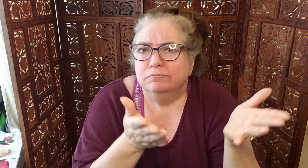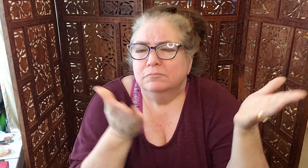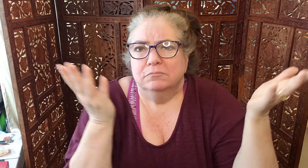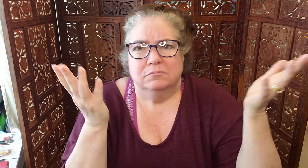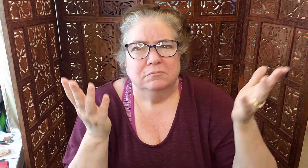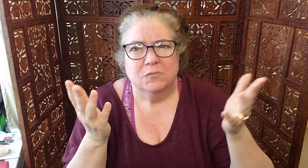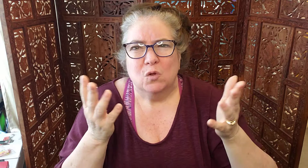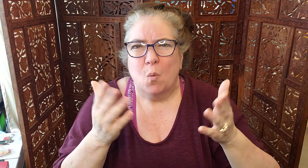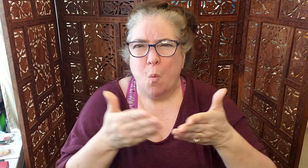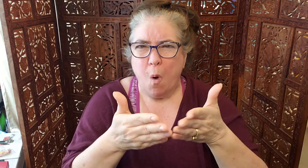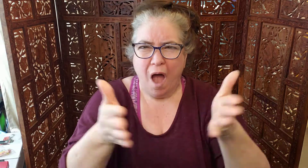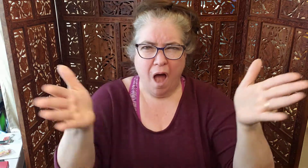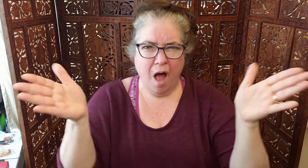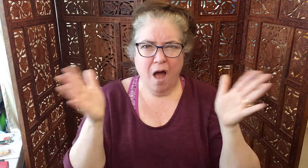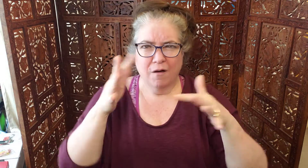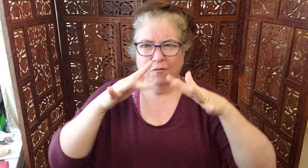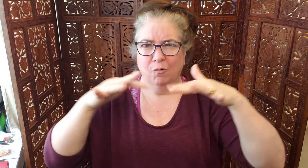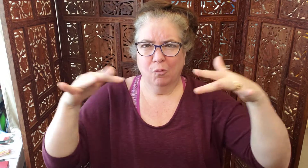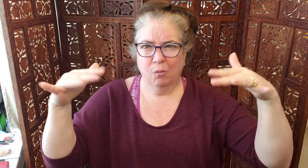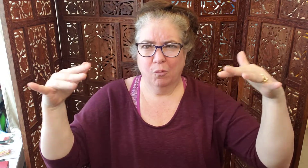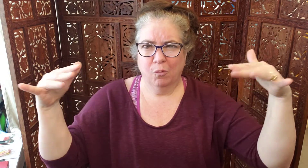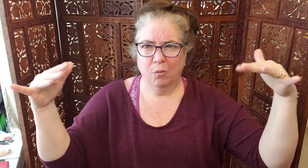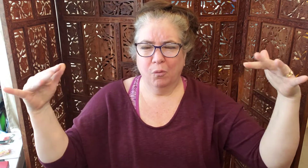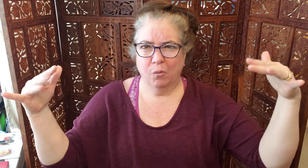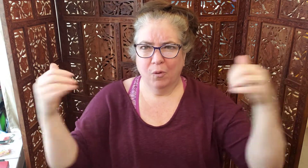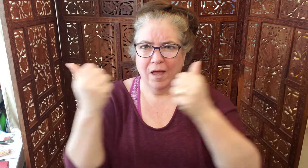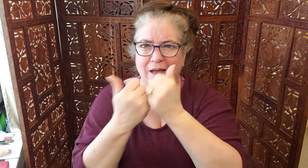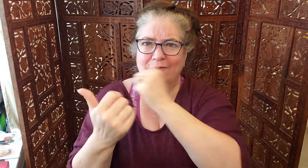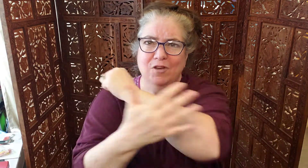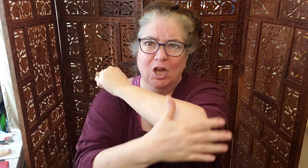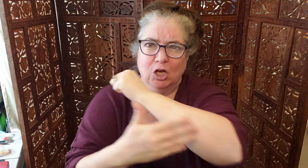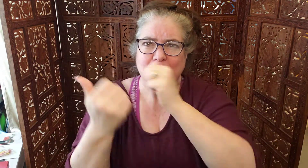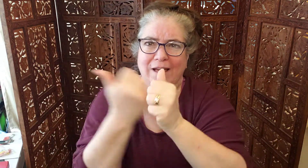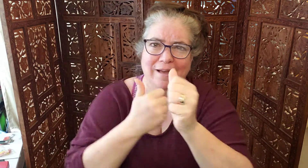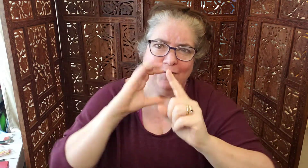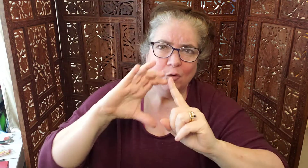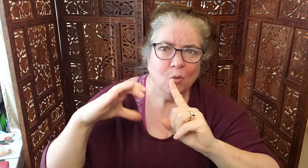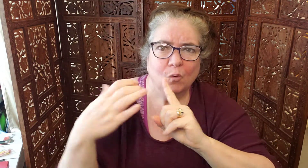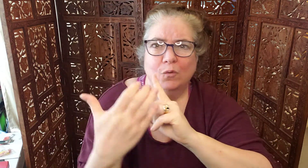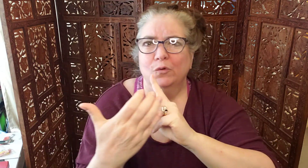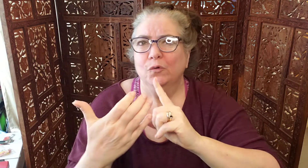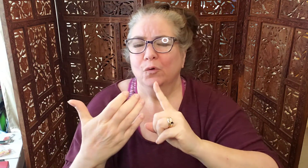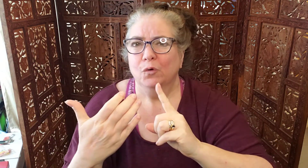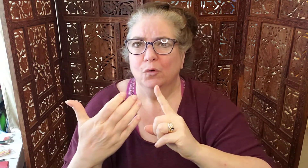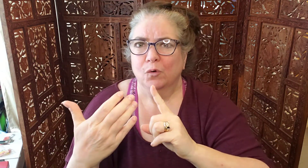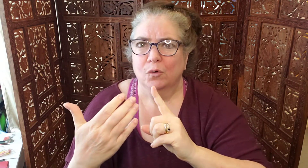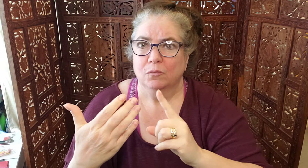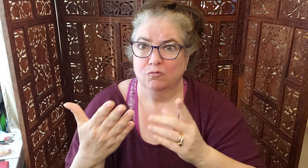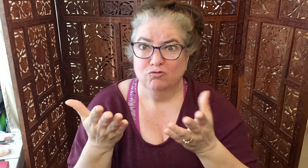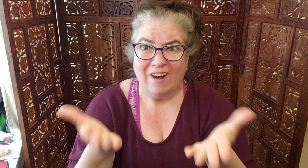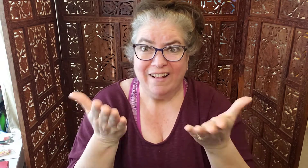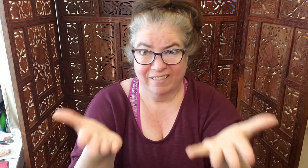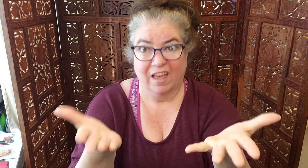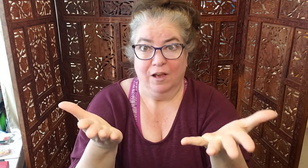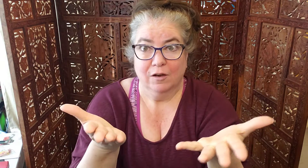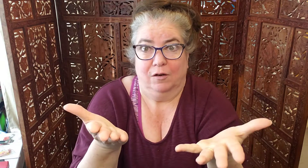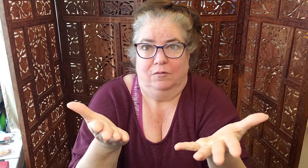a wide variety of every country, every culture representing itself in some way, shape,